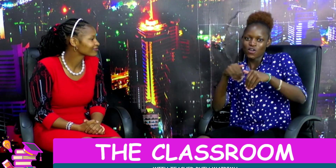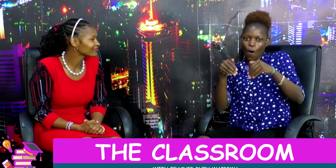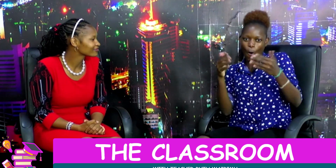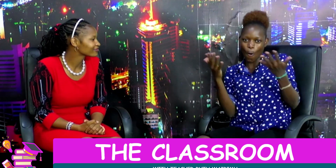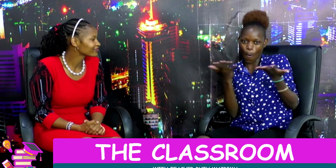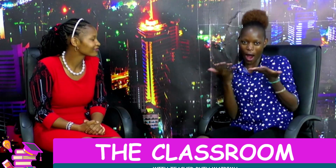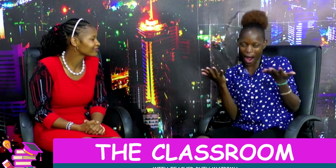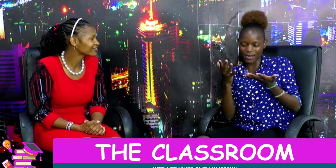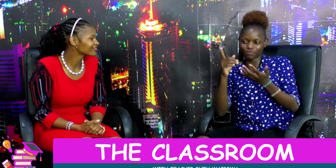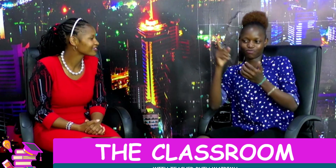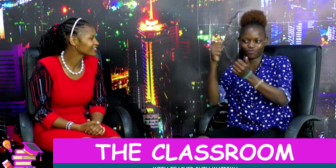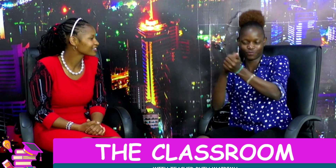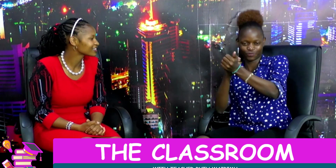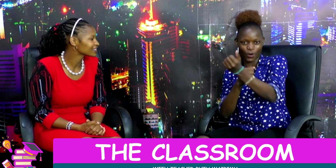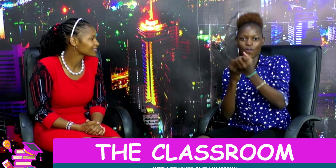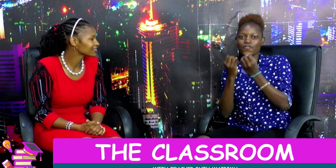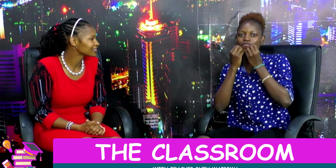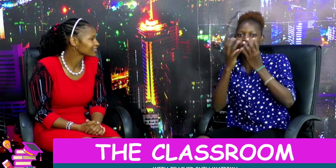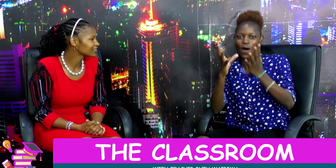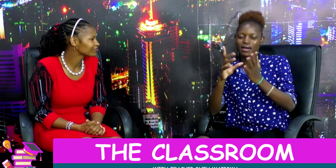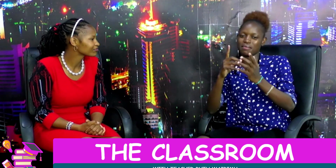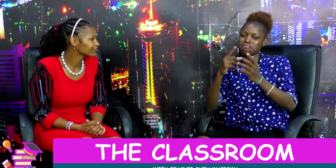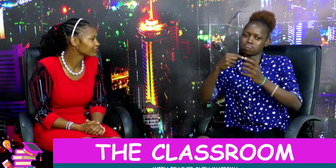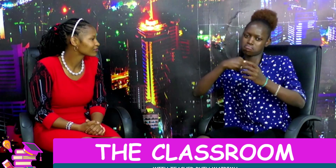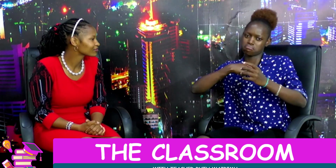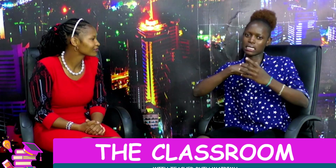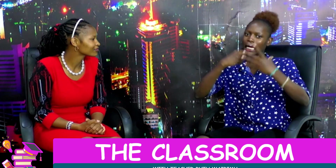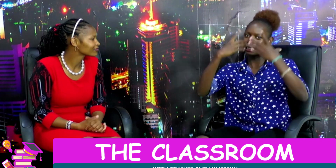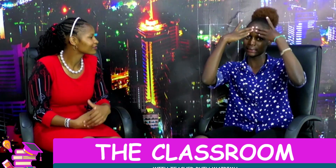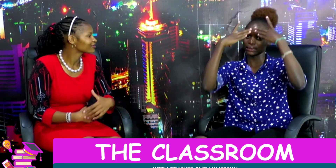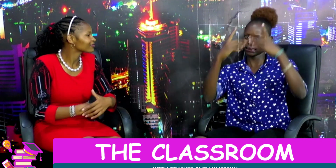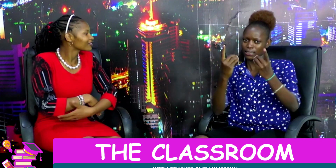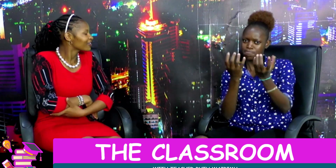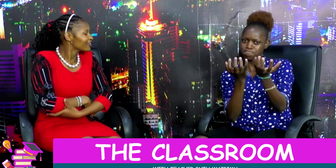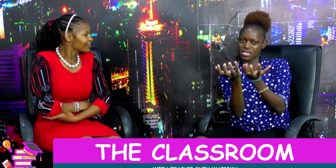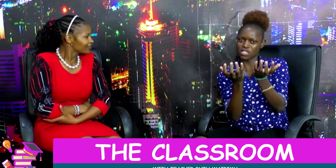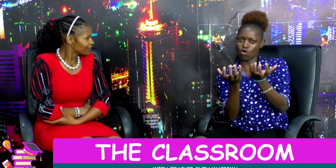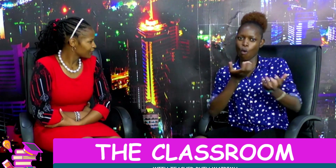now currently waiting to join college, but I haven't applied.